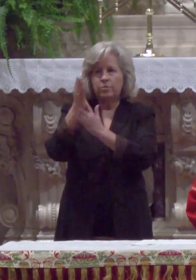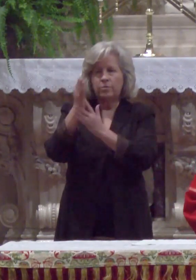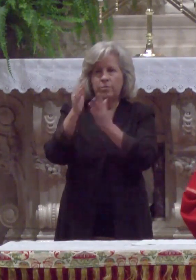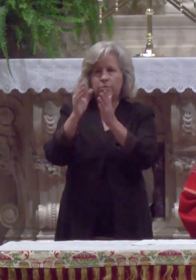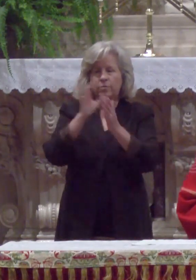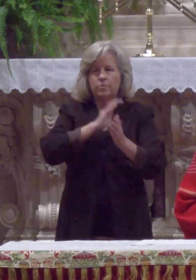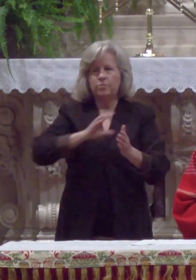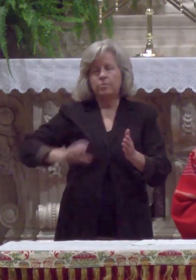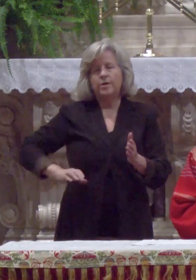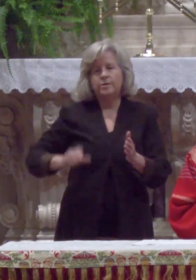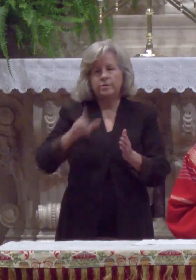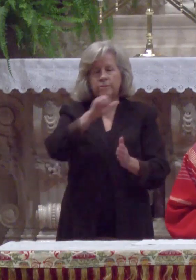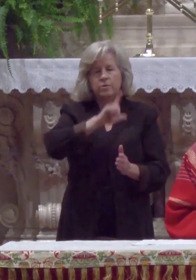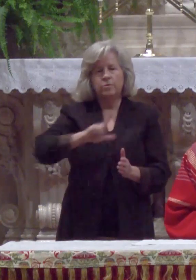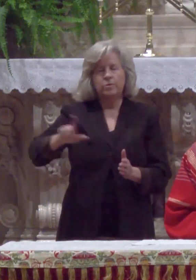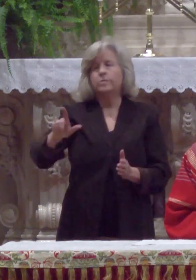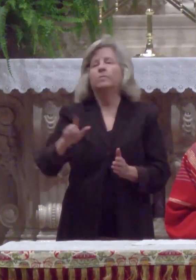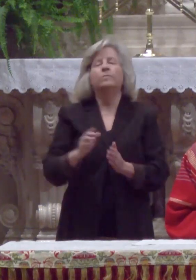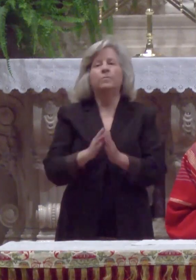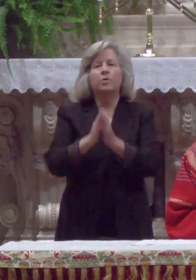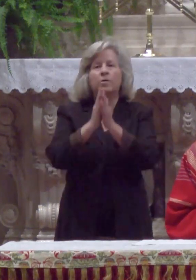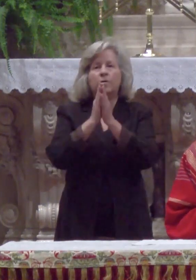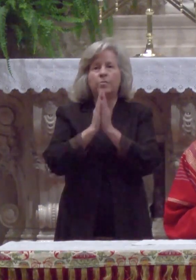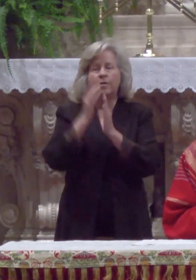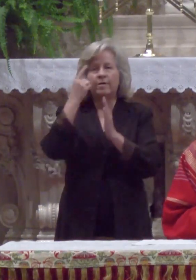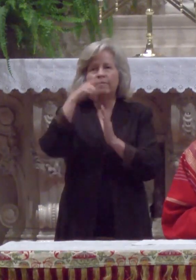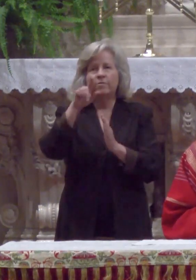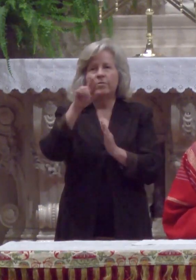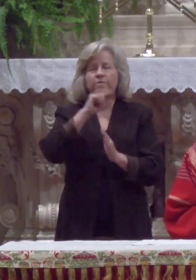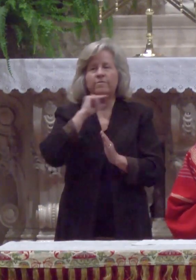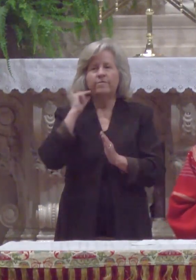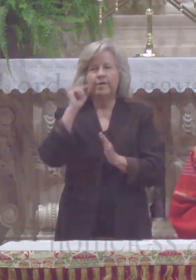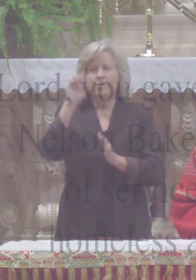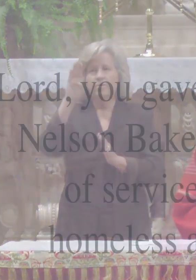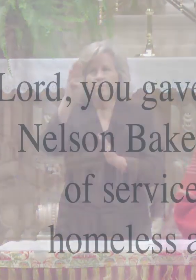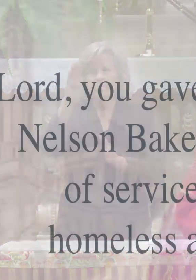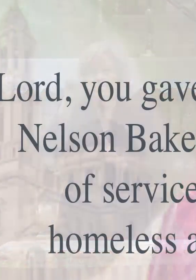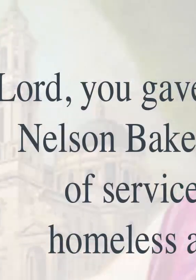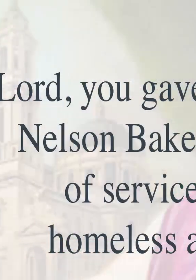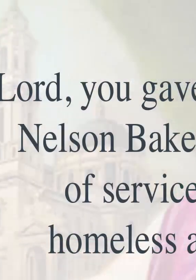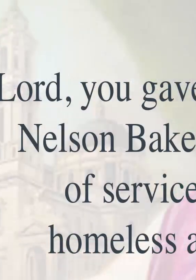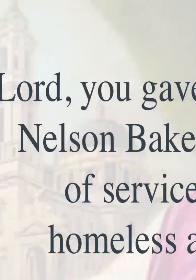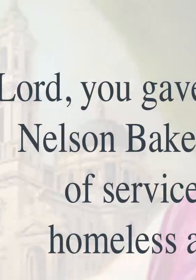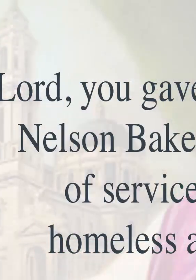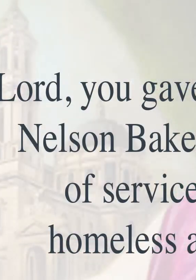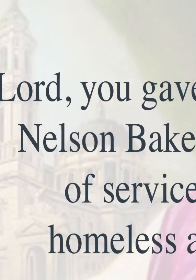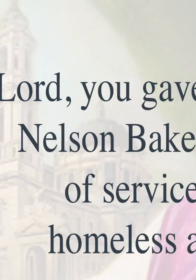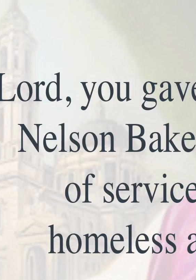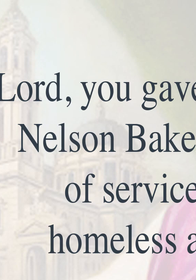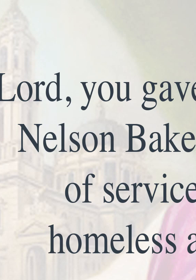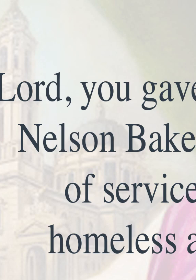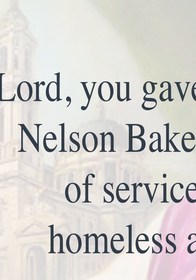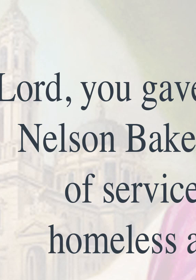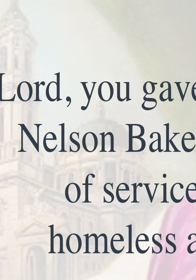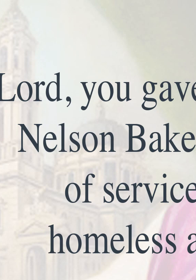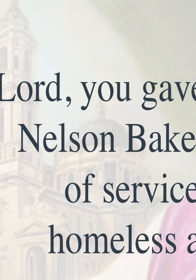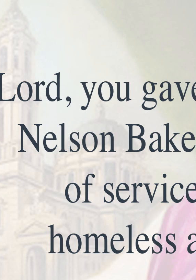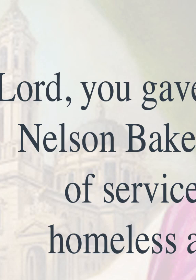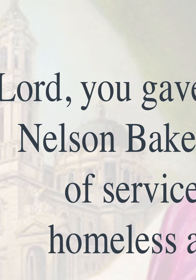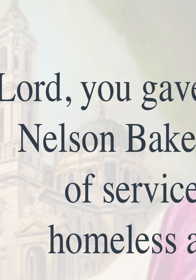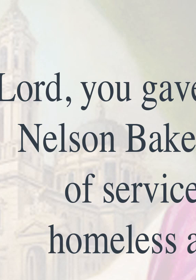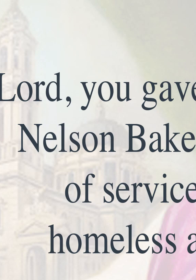Lord. Amen. Our prayer for Father Baker's canonization. Lord, you gave us your servant, Nelson